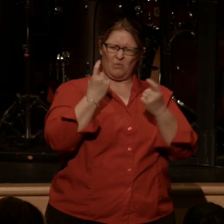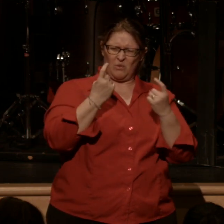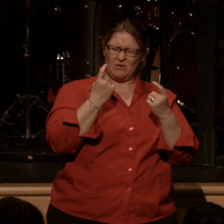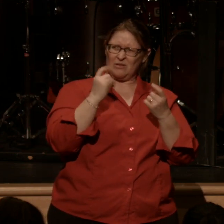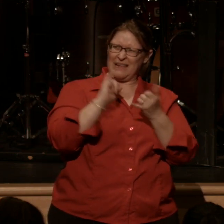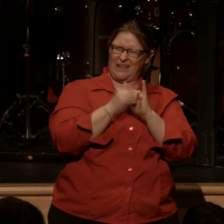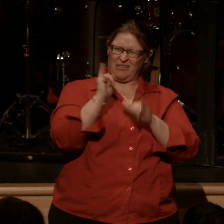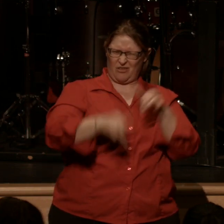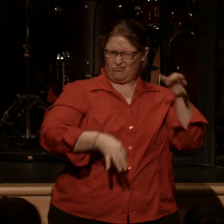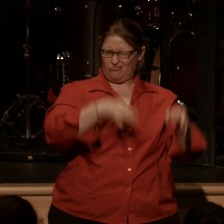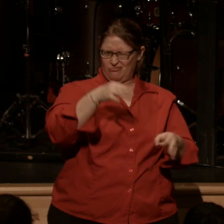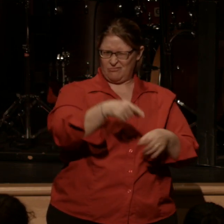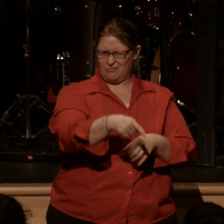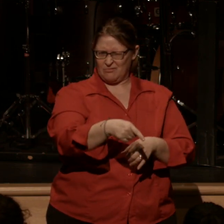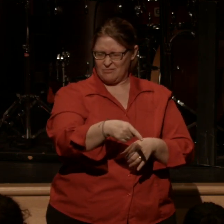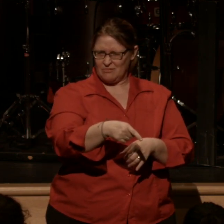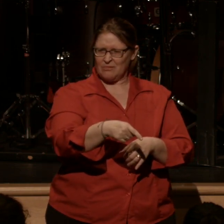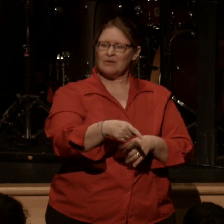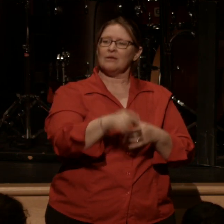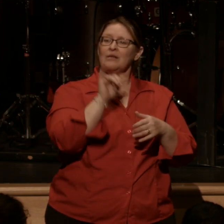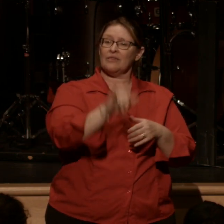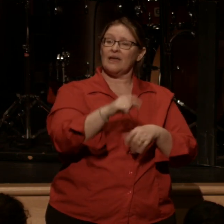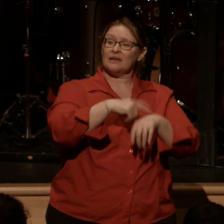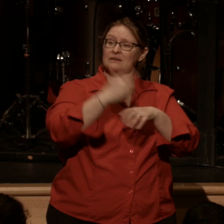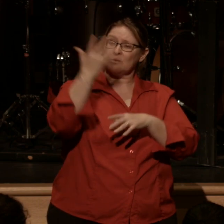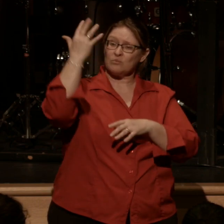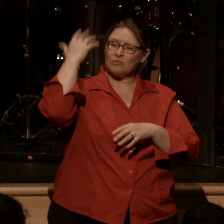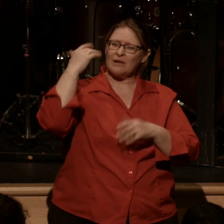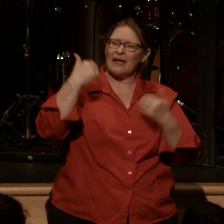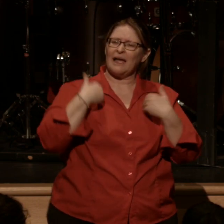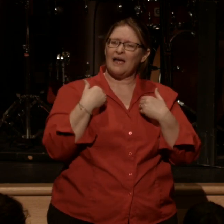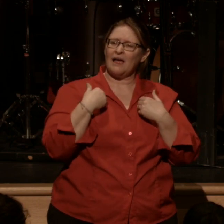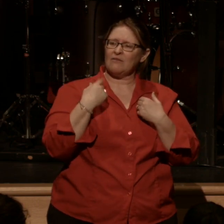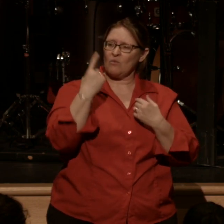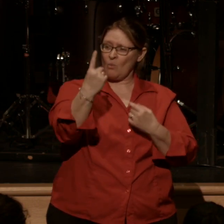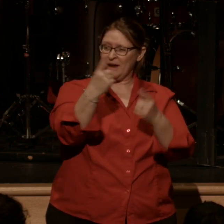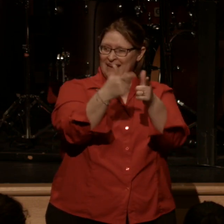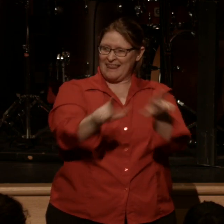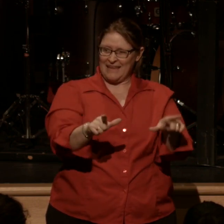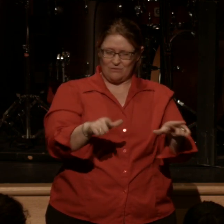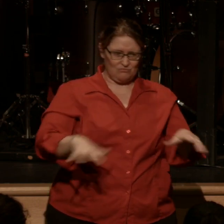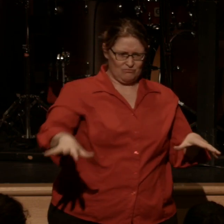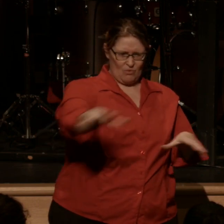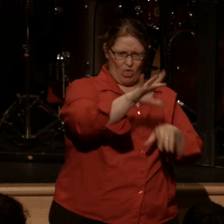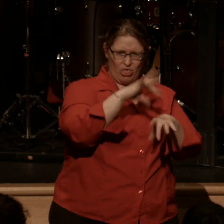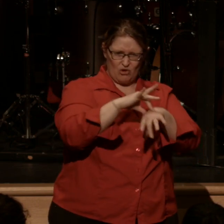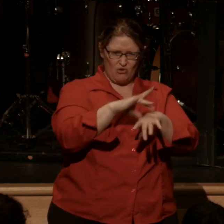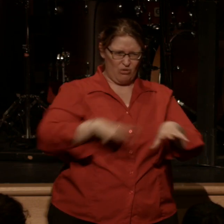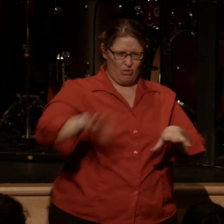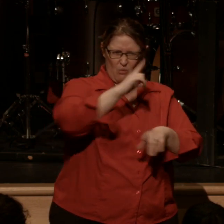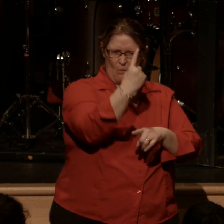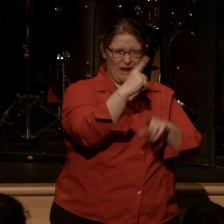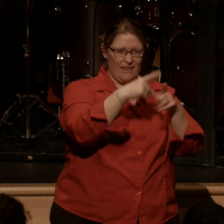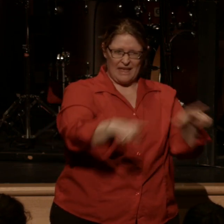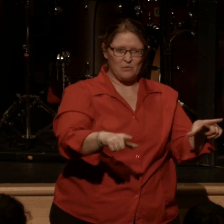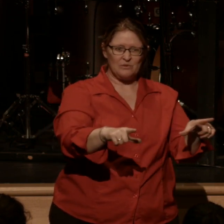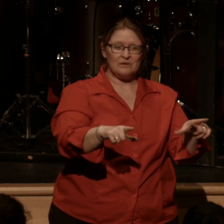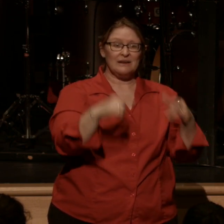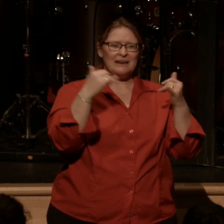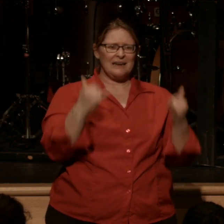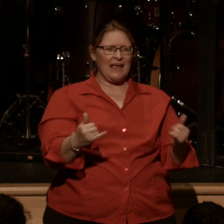is that a judgment? Well, at that time, what we know is they had one language amongst all the earth. And so now